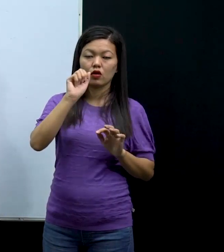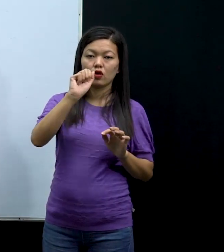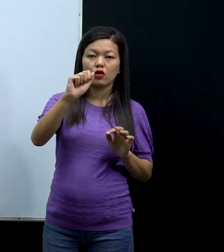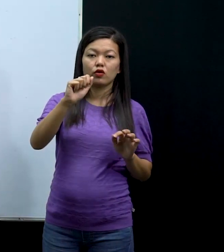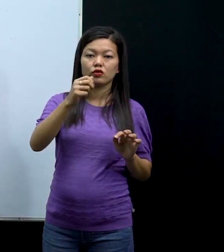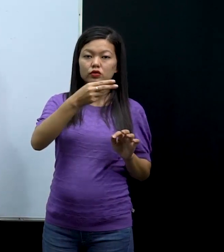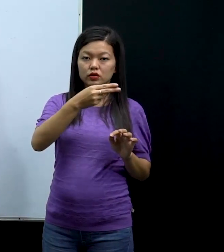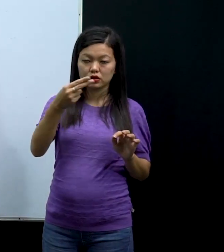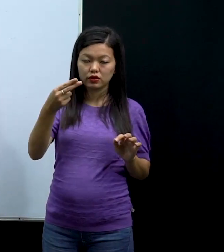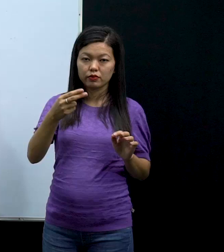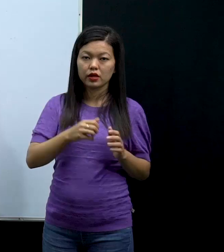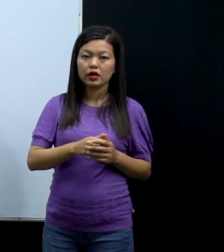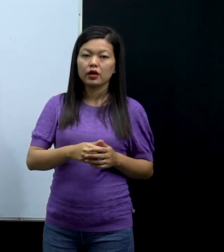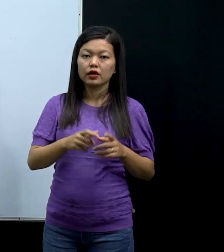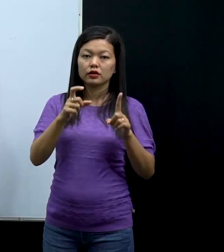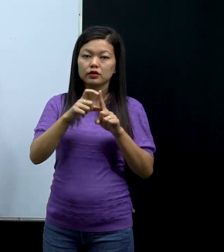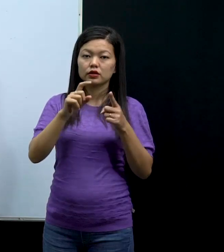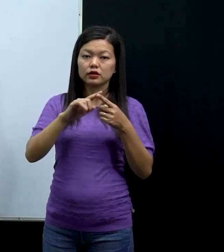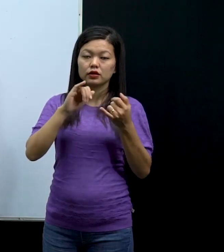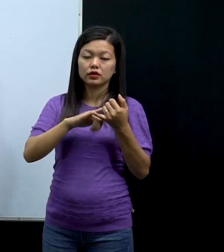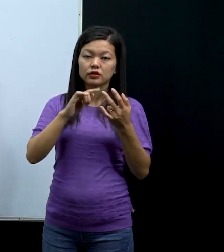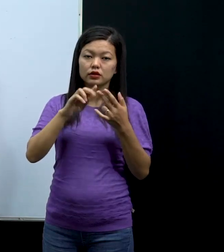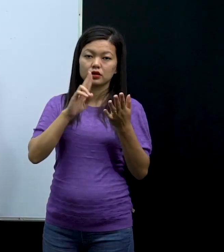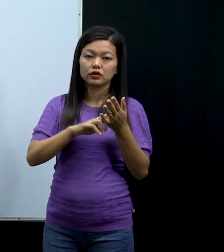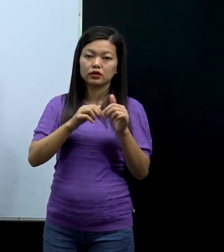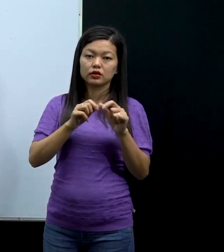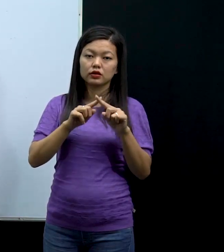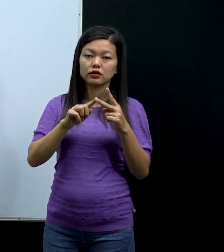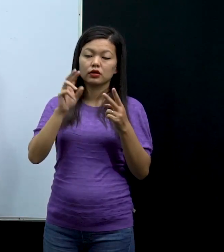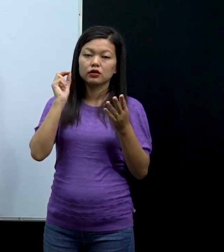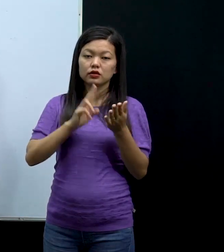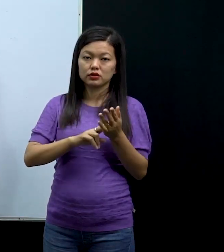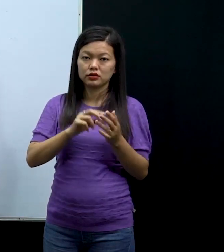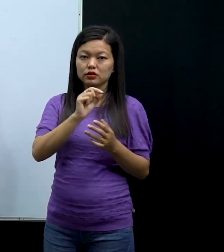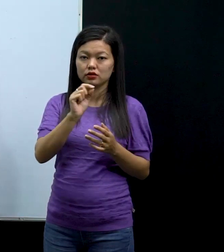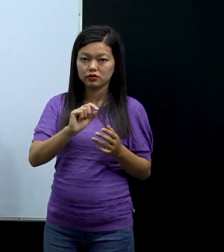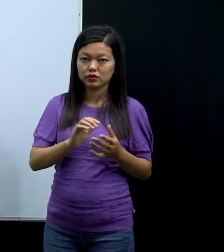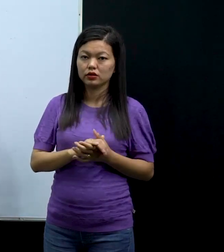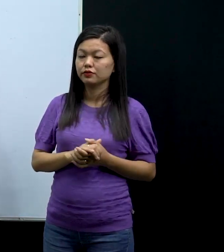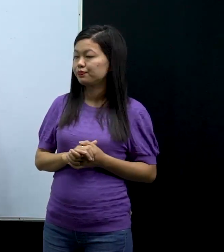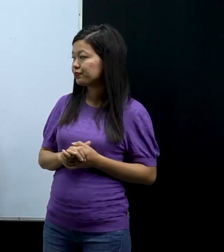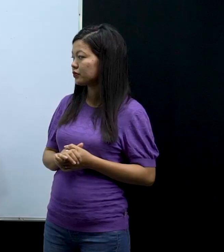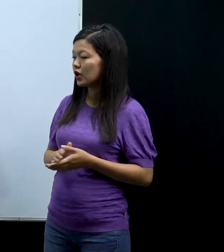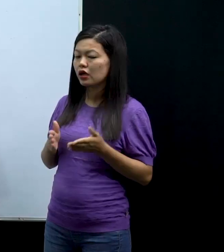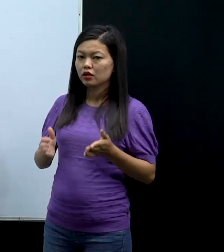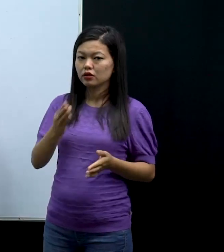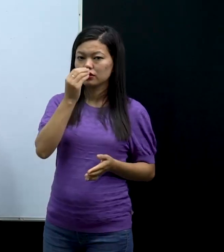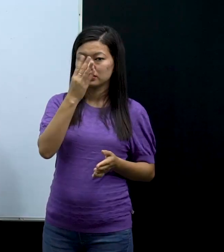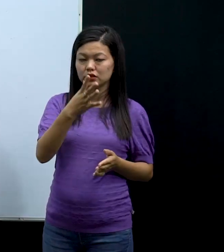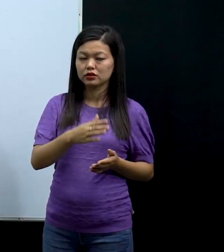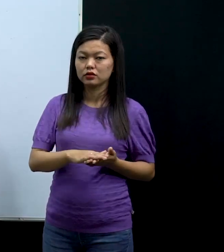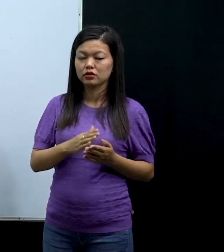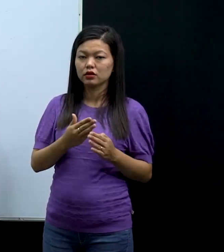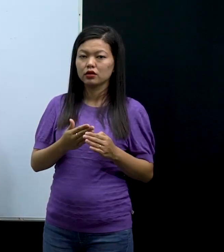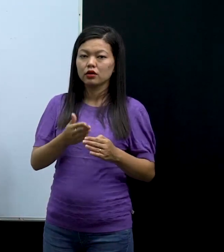have learned the personal invitation well, now this has become easy. I'm sure by now you found things a little clearer. Before